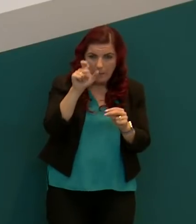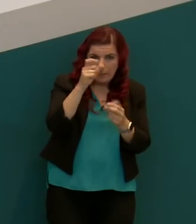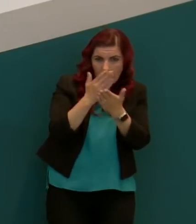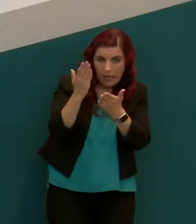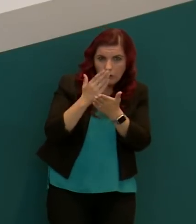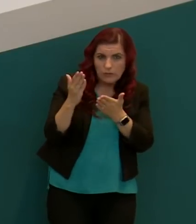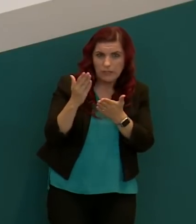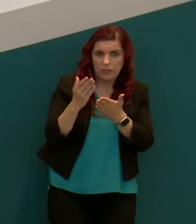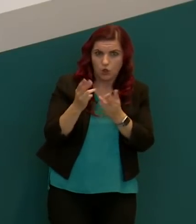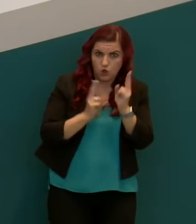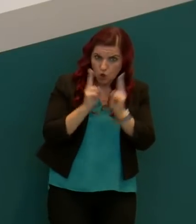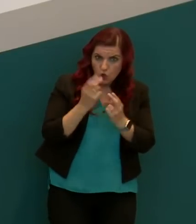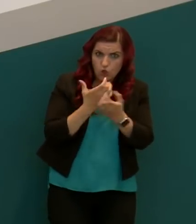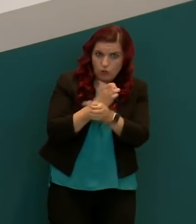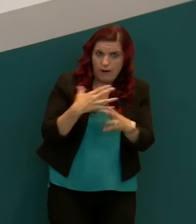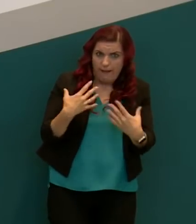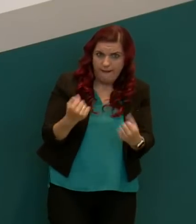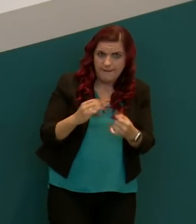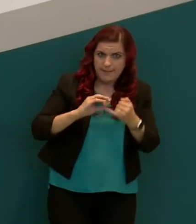that. So